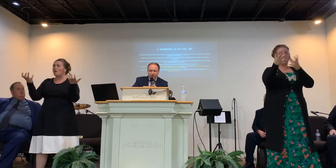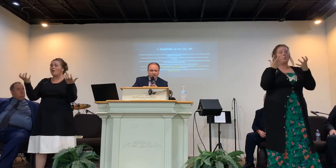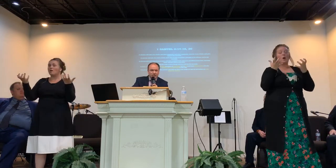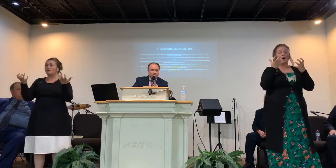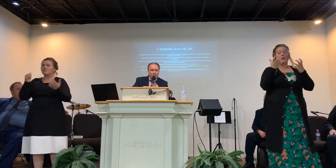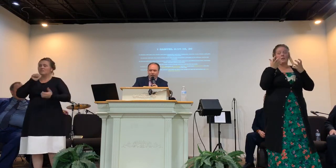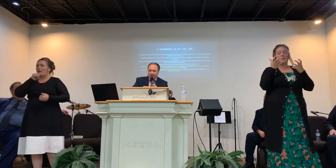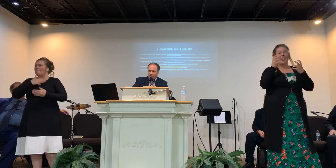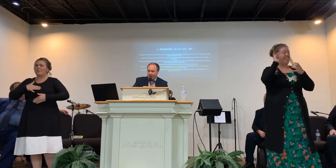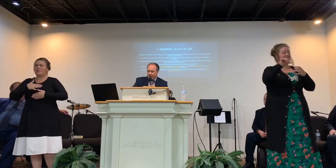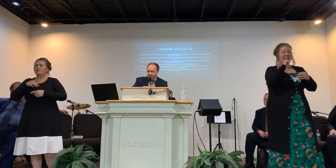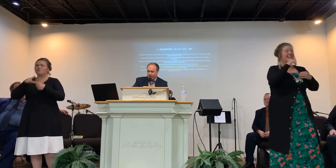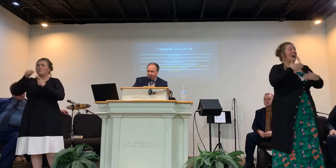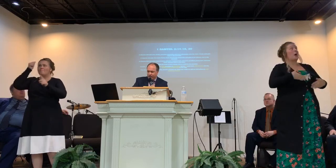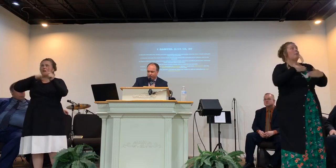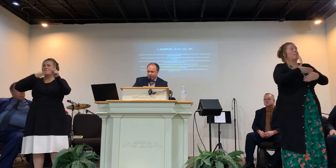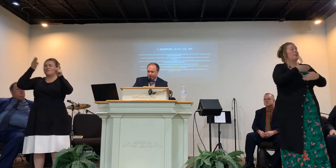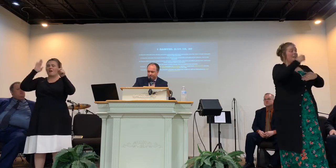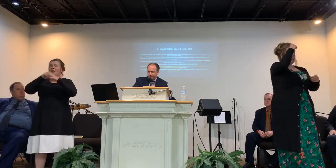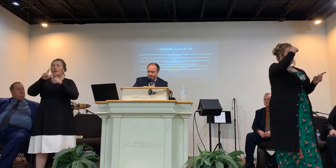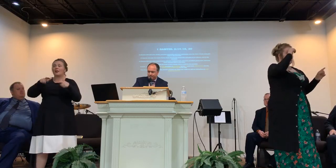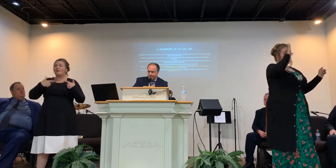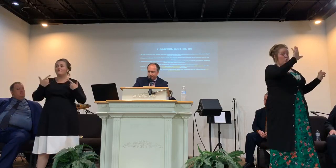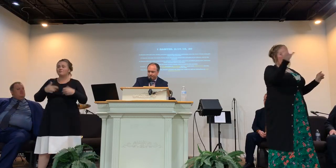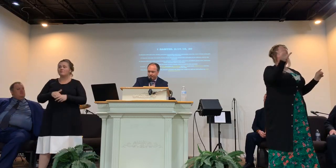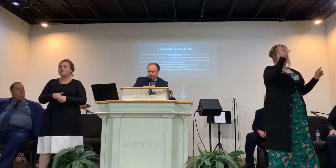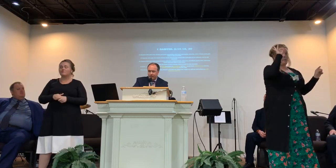not pleasing to the man of God in your life.